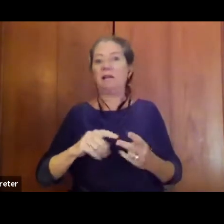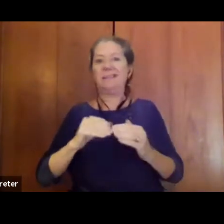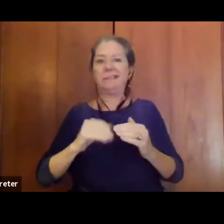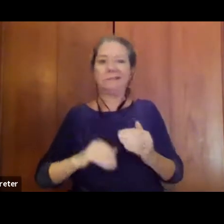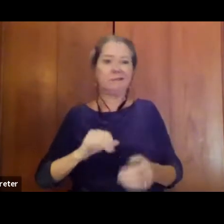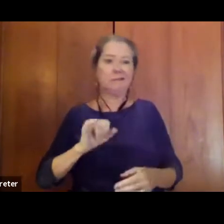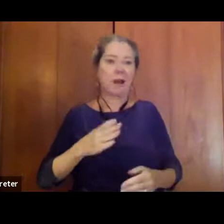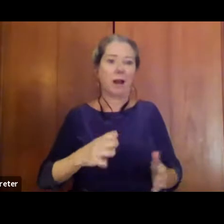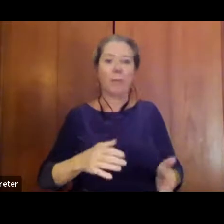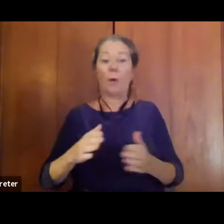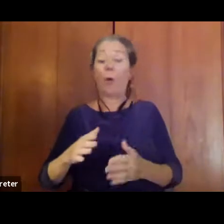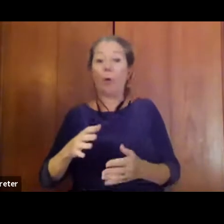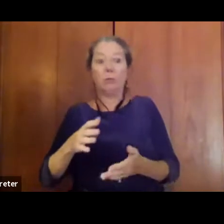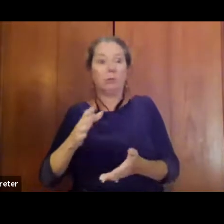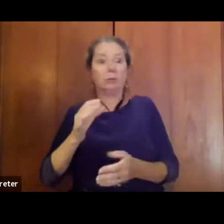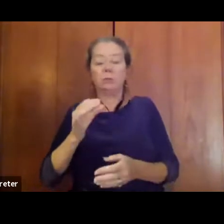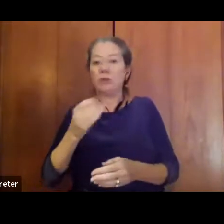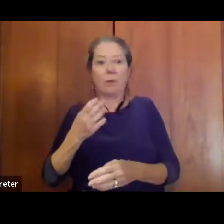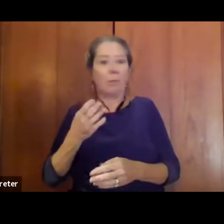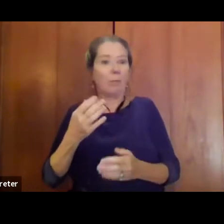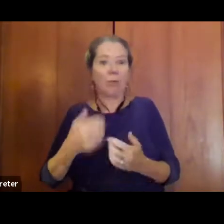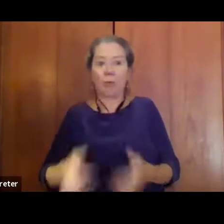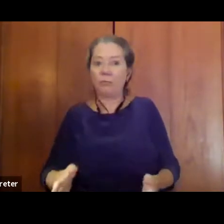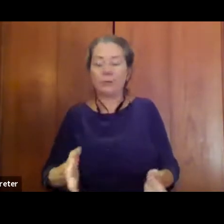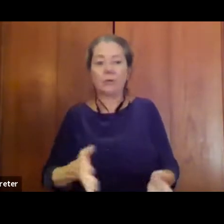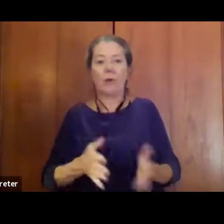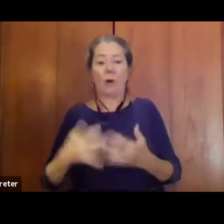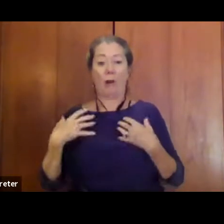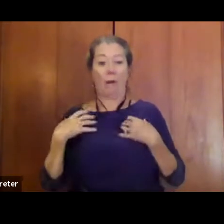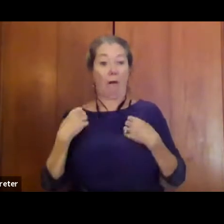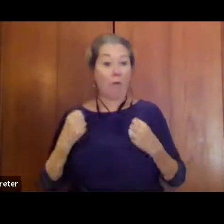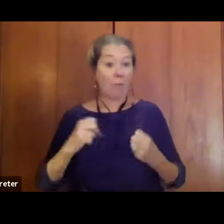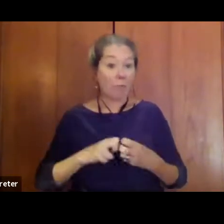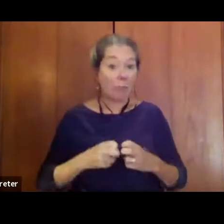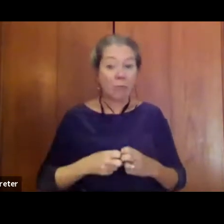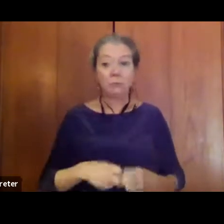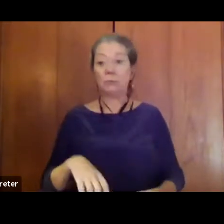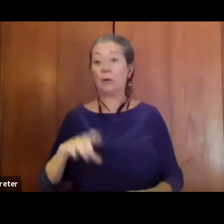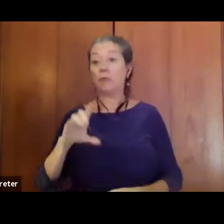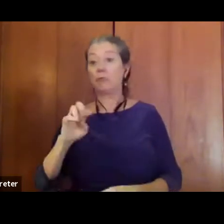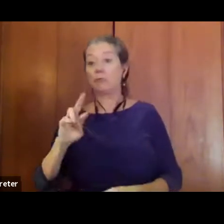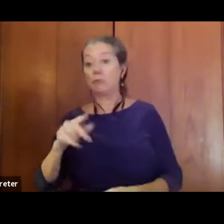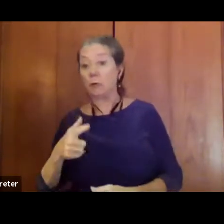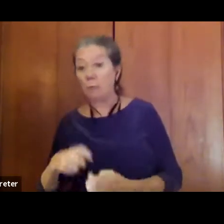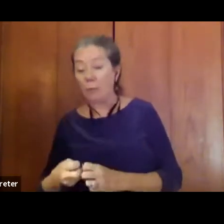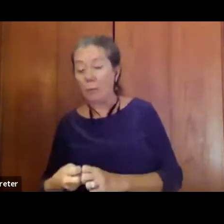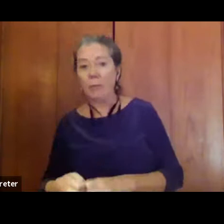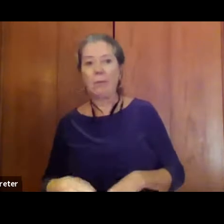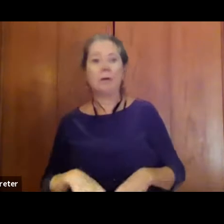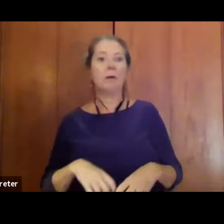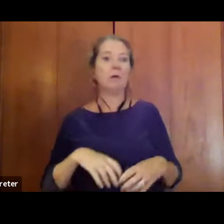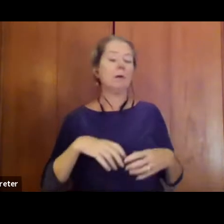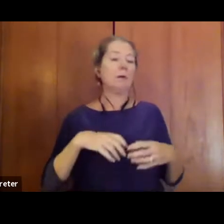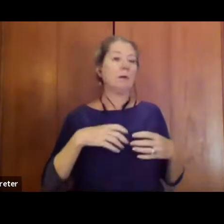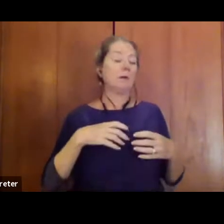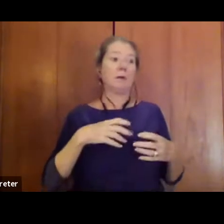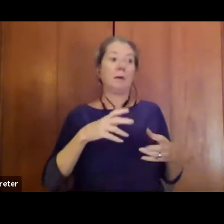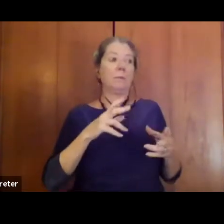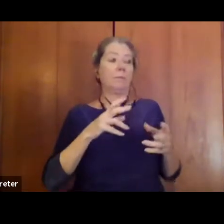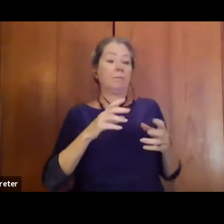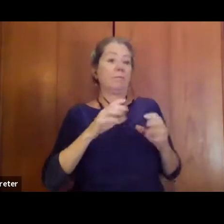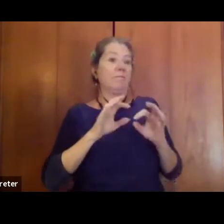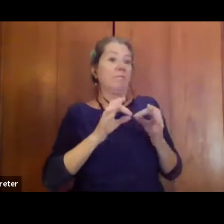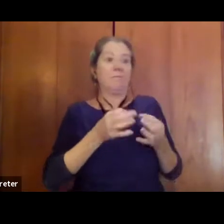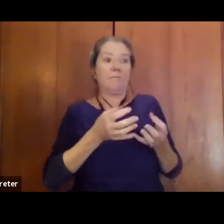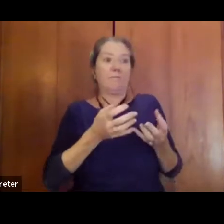jobs, or even loss of employment. Some of us have had health problems, drug problems, Some of us have had to deal with unexpected loss of loved ones. Some